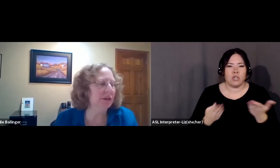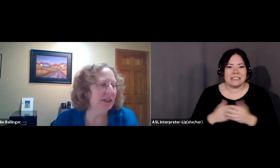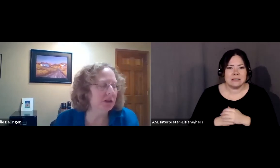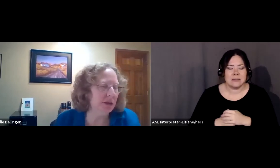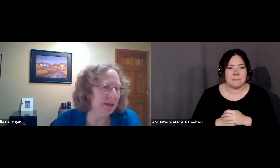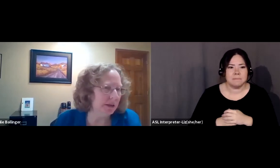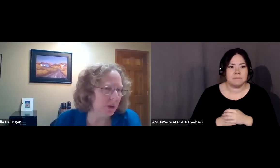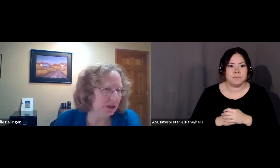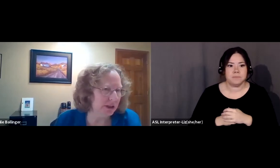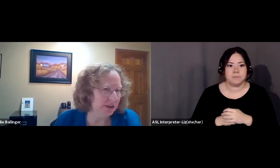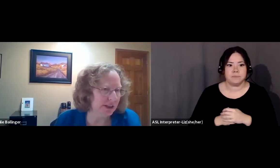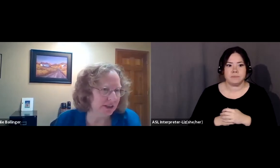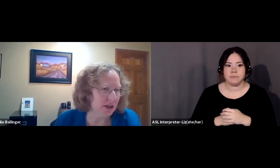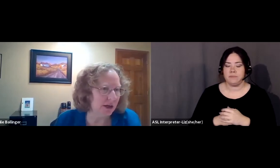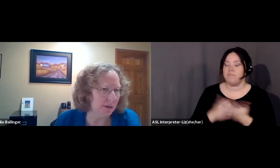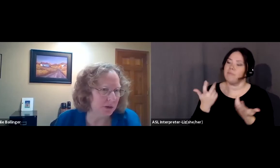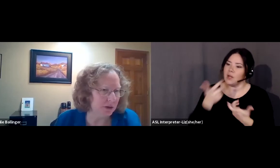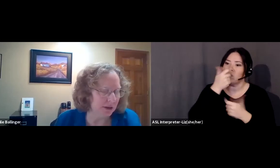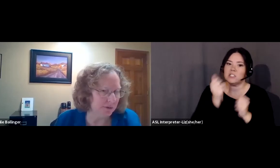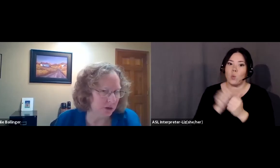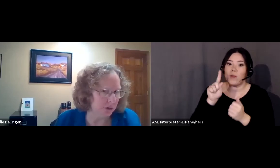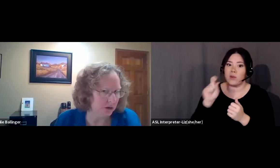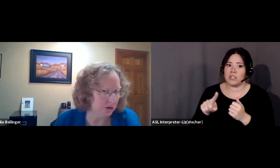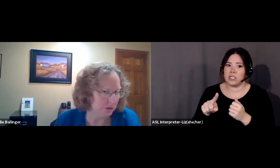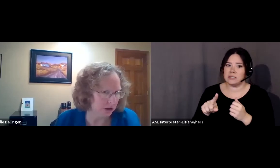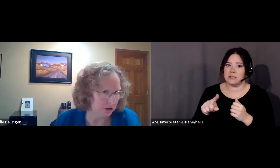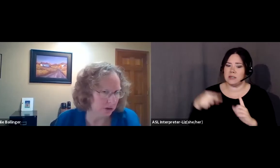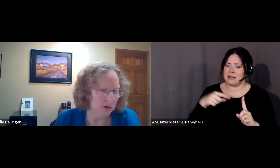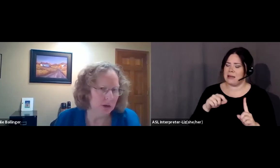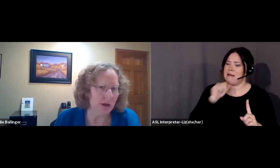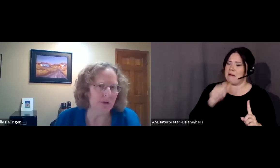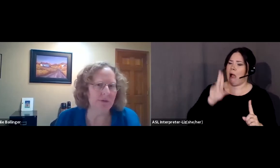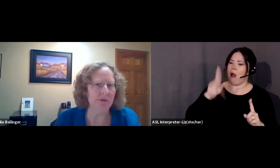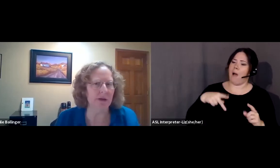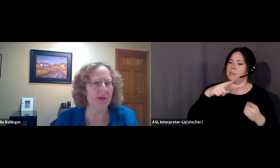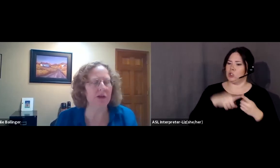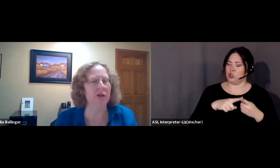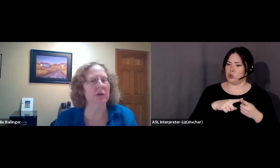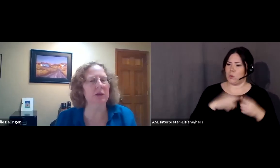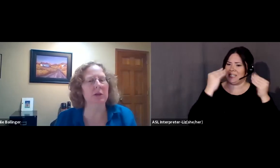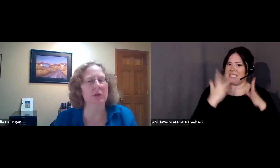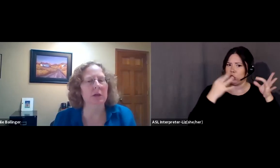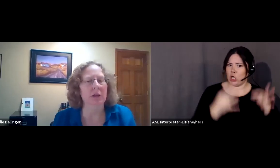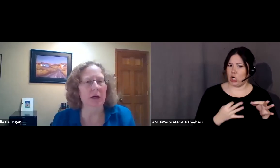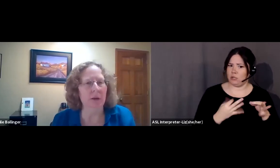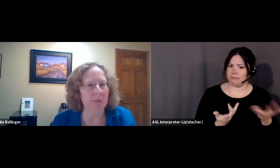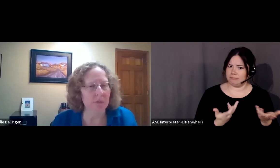Well, what's interesting about that question is it's not up to the individual instructor. If the